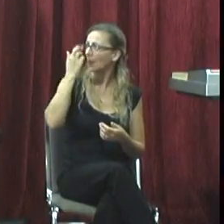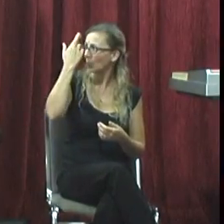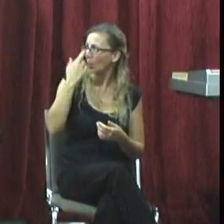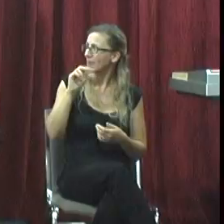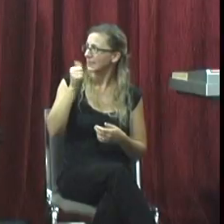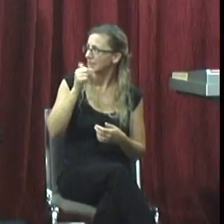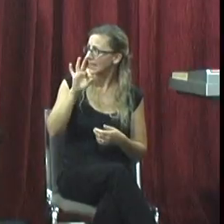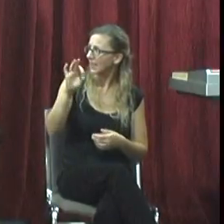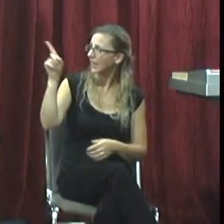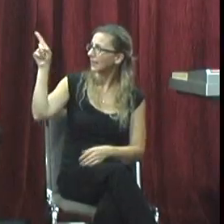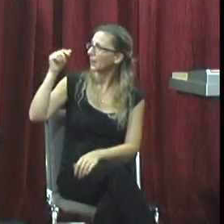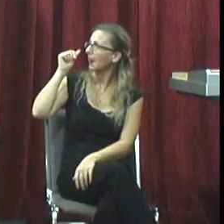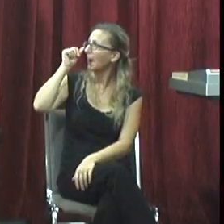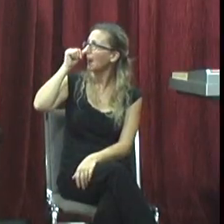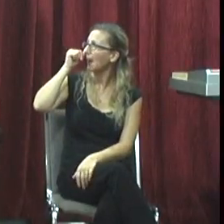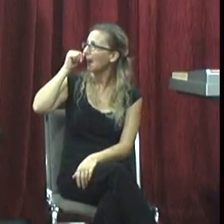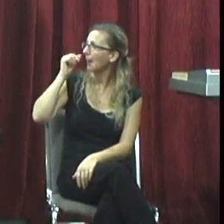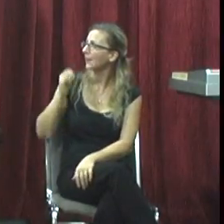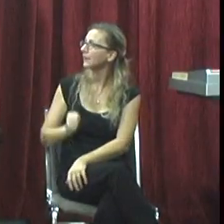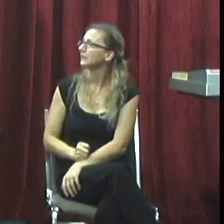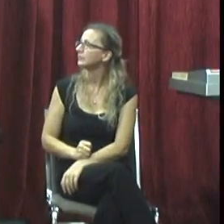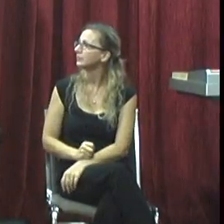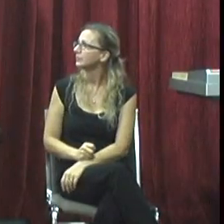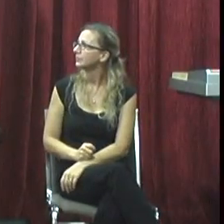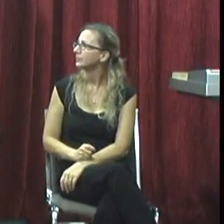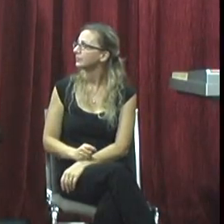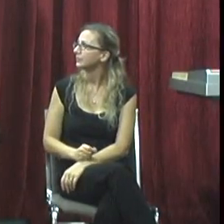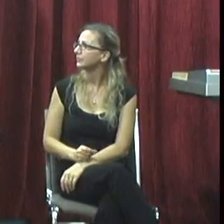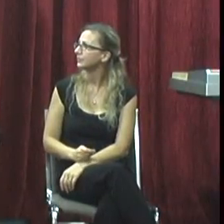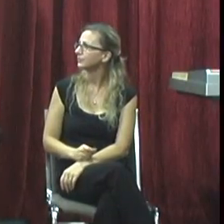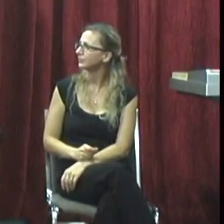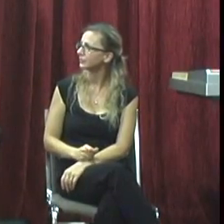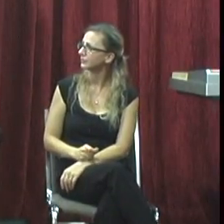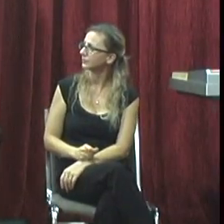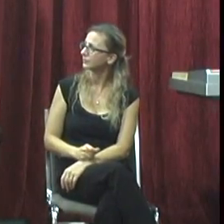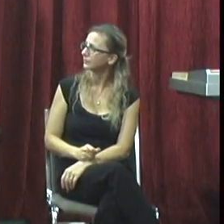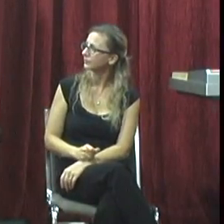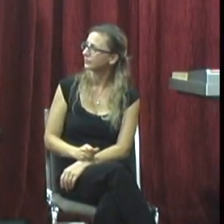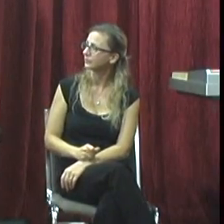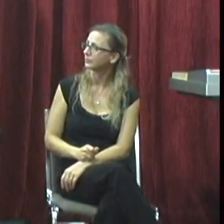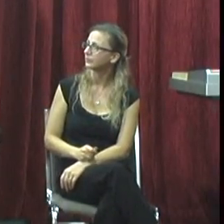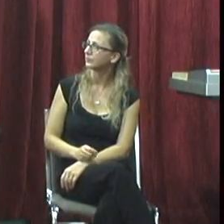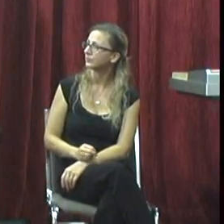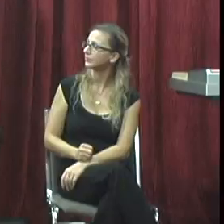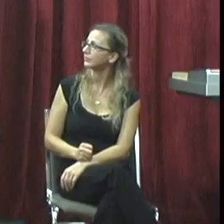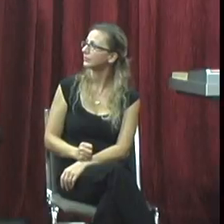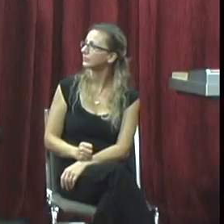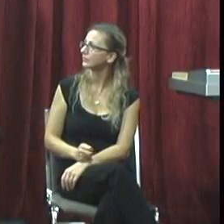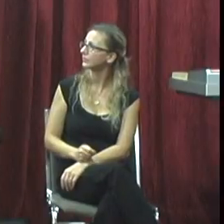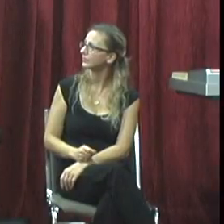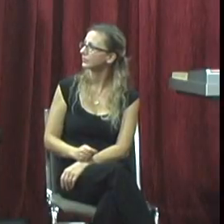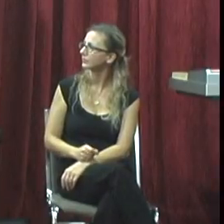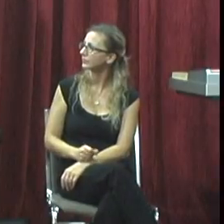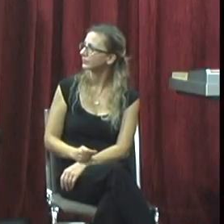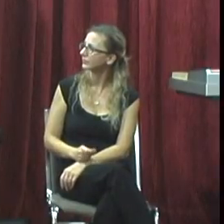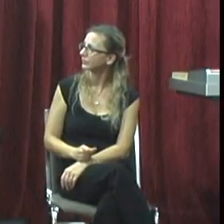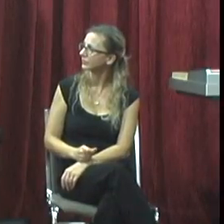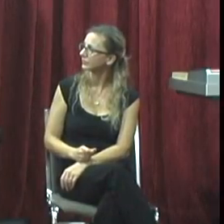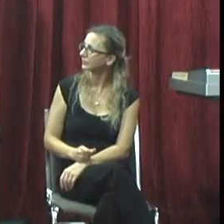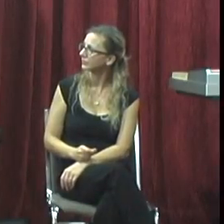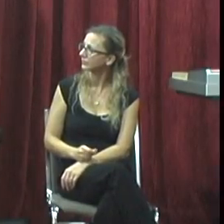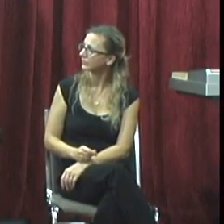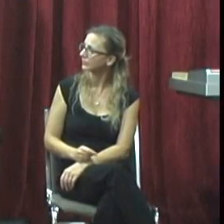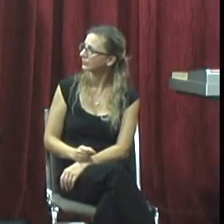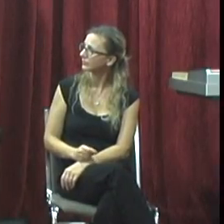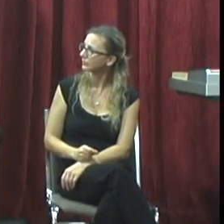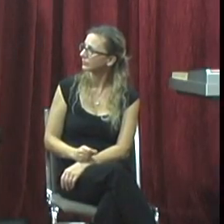9 says this: if you acknowledge publicly with your mouth that Yeshua is Lord and trust in your heart that God raised him from the